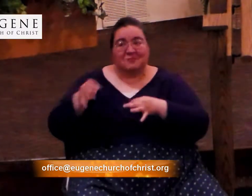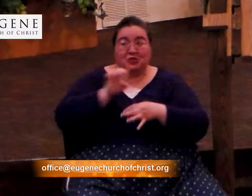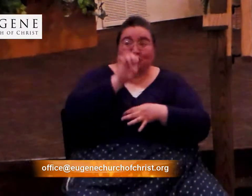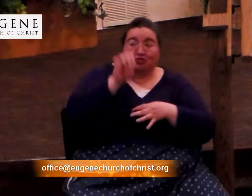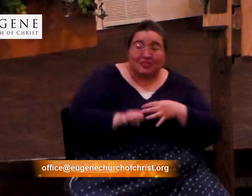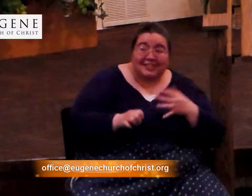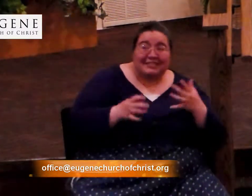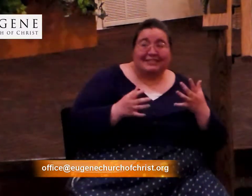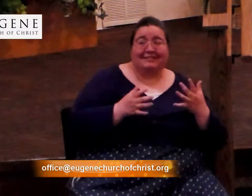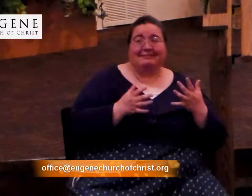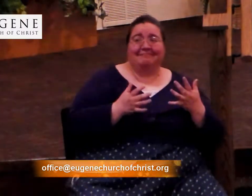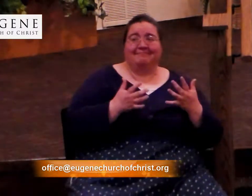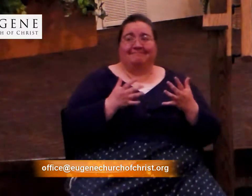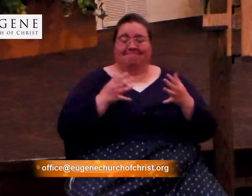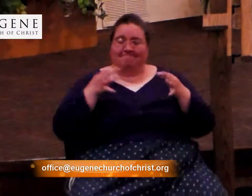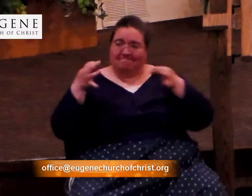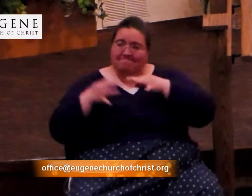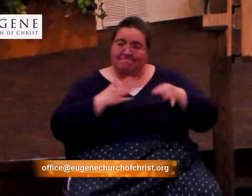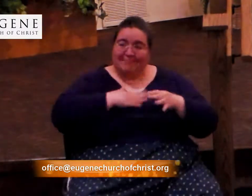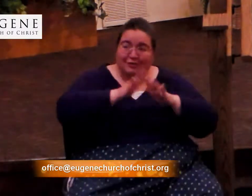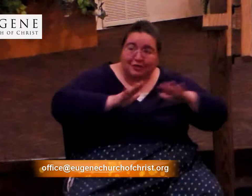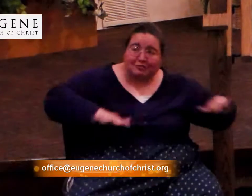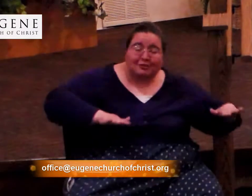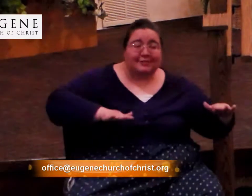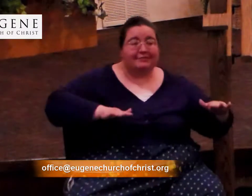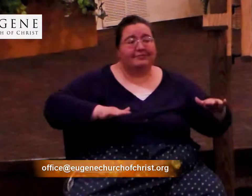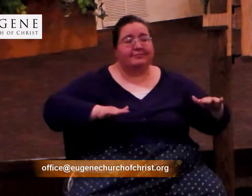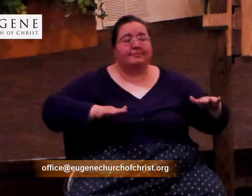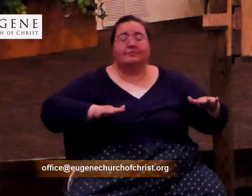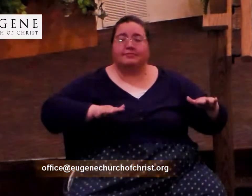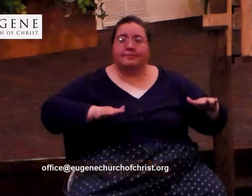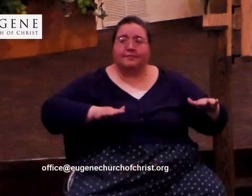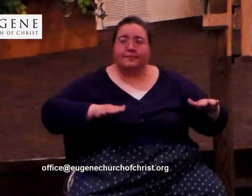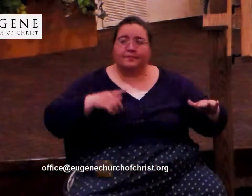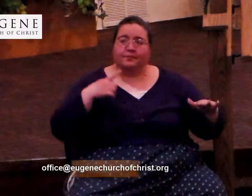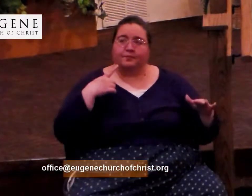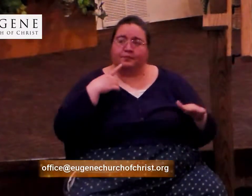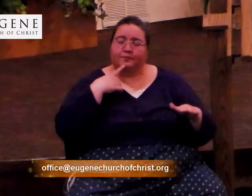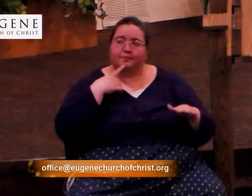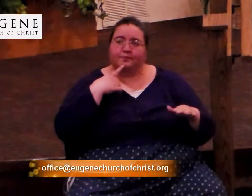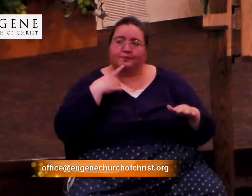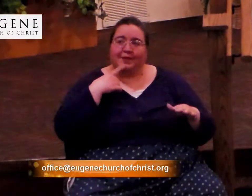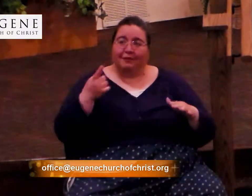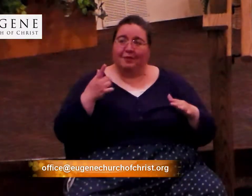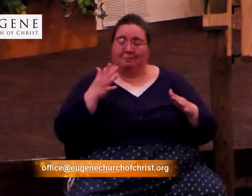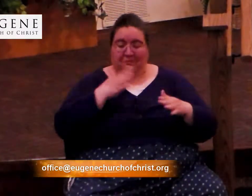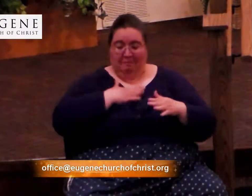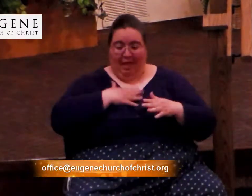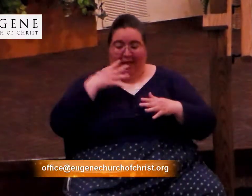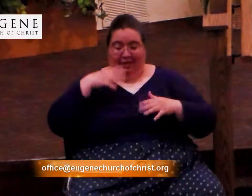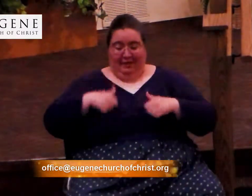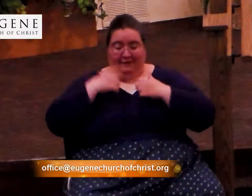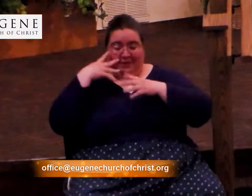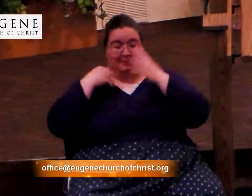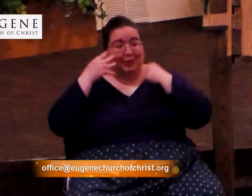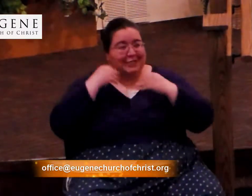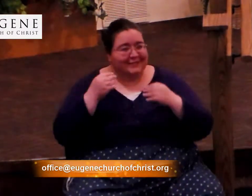today. Tell them about the experiences of life that have brought me to this point. I'd love to tell my uncle, who had a